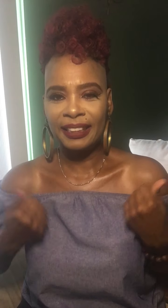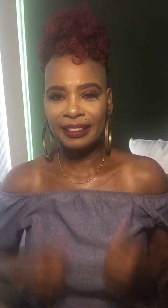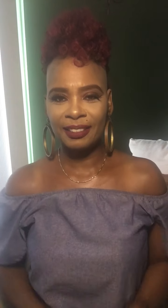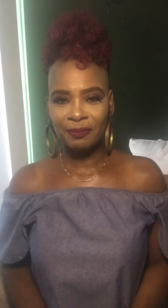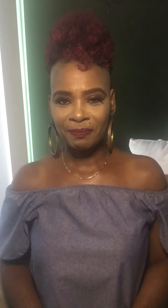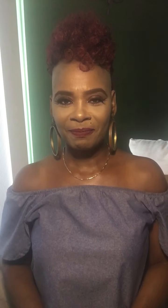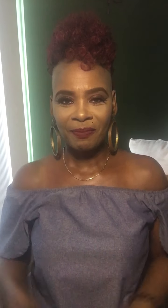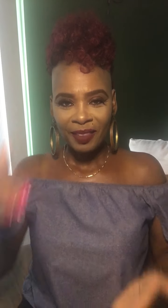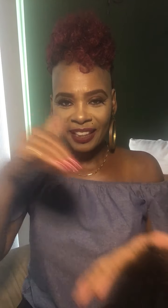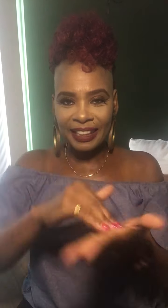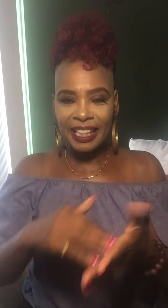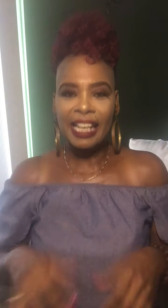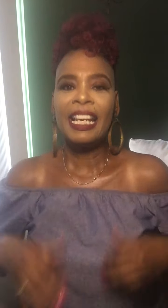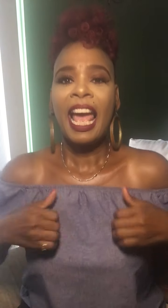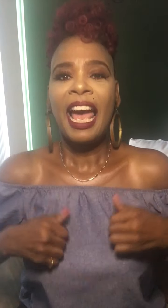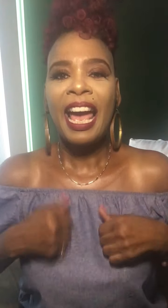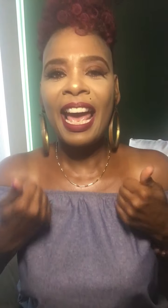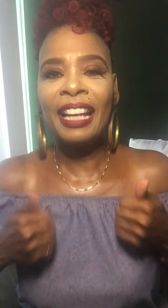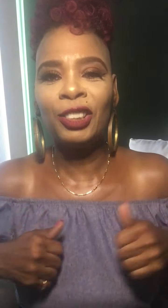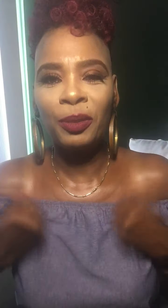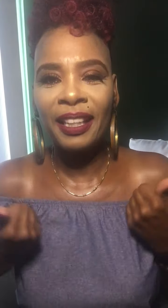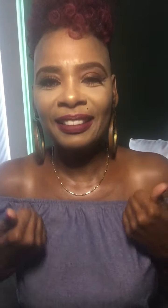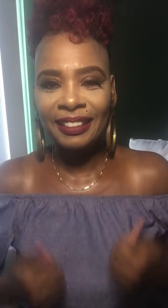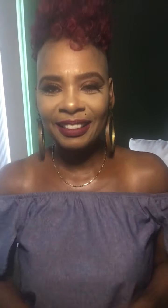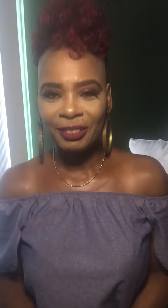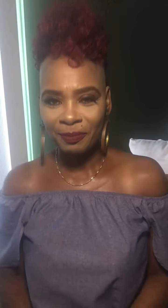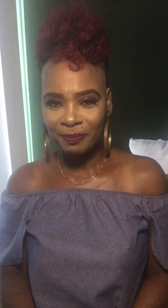Address. Again, address.